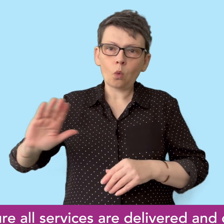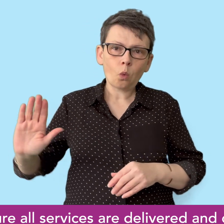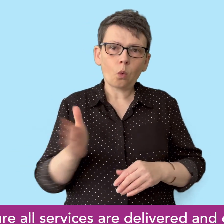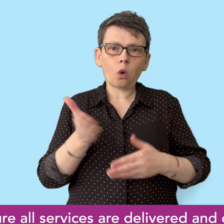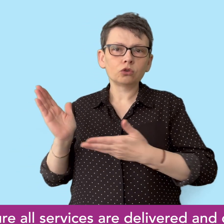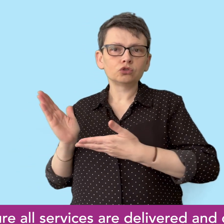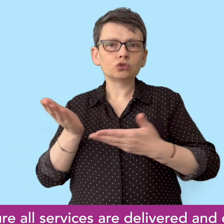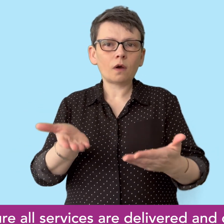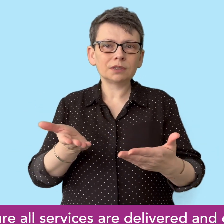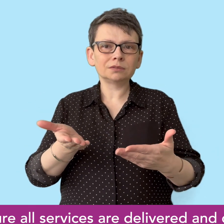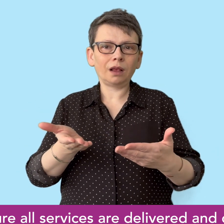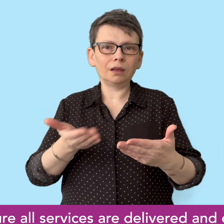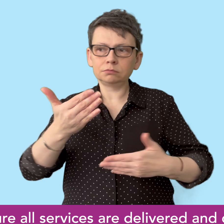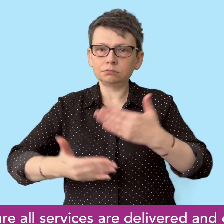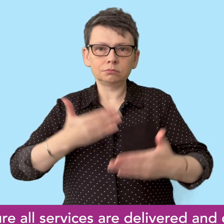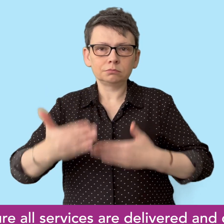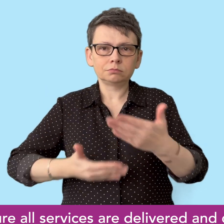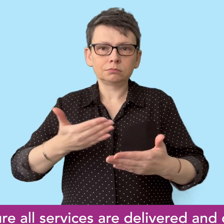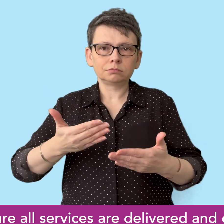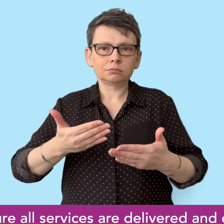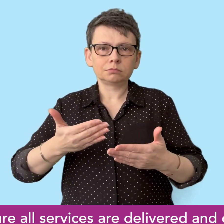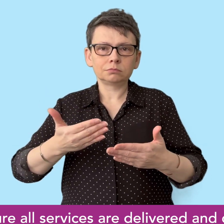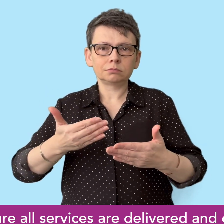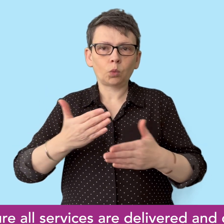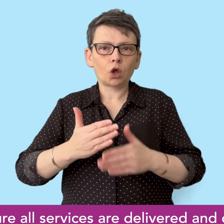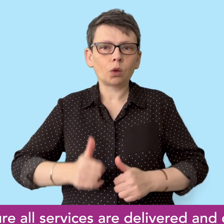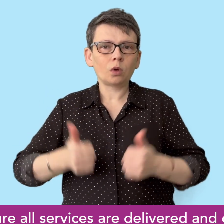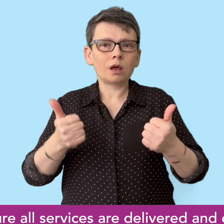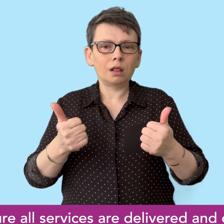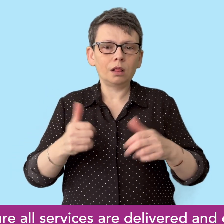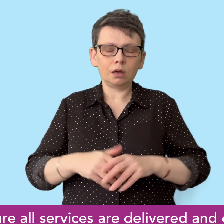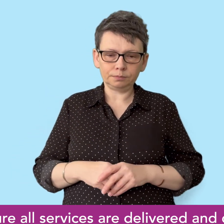all services are delivered and continue to work well.